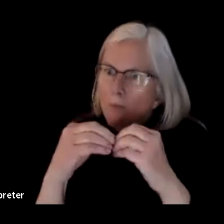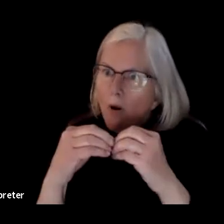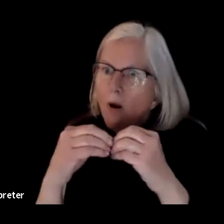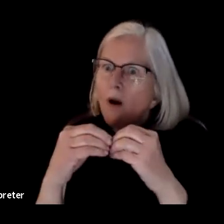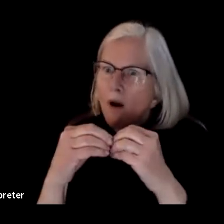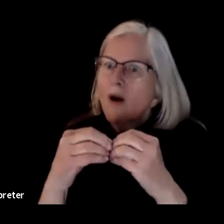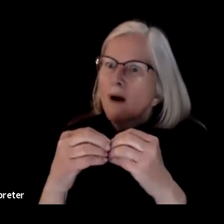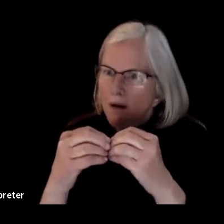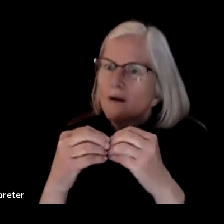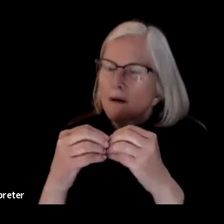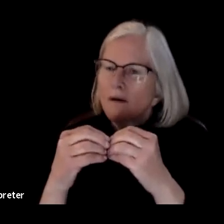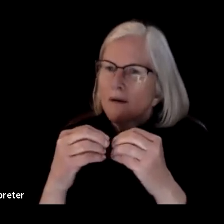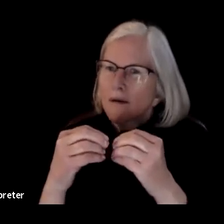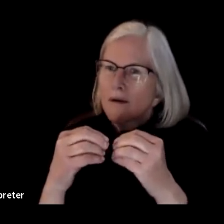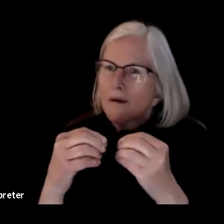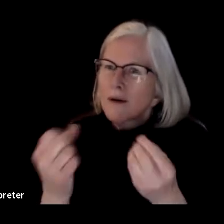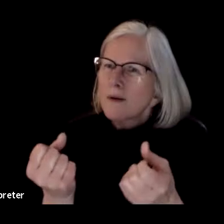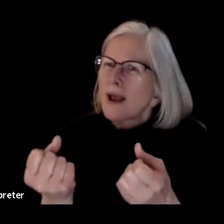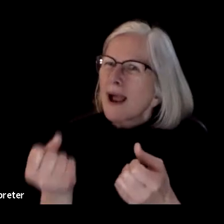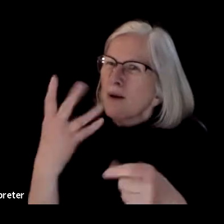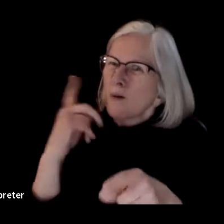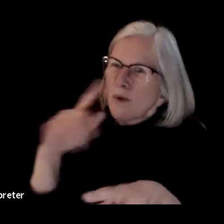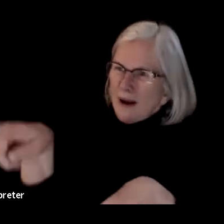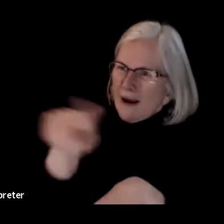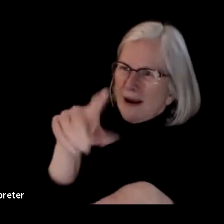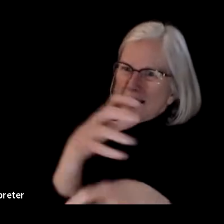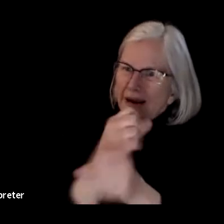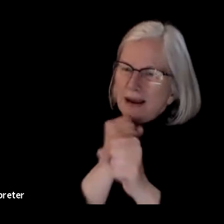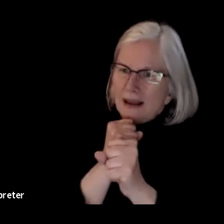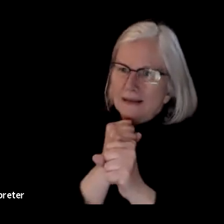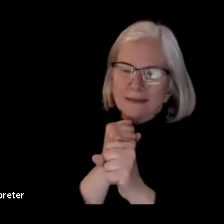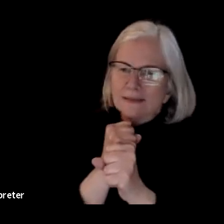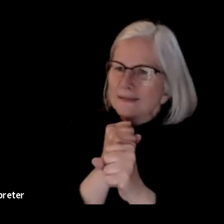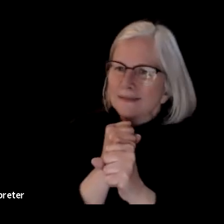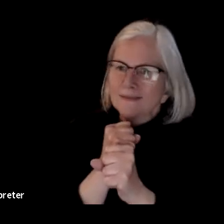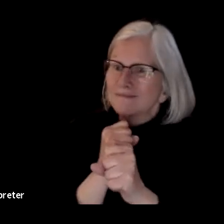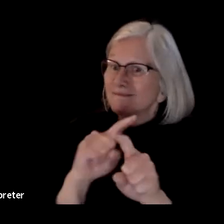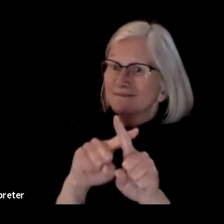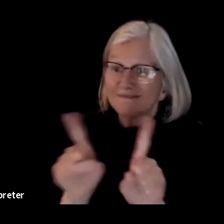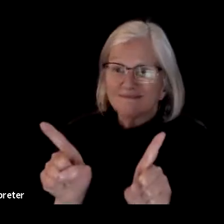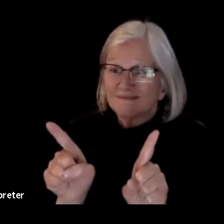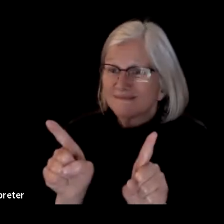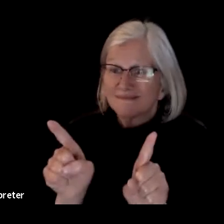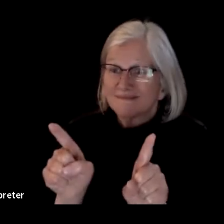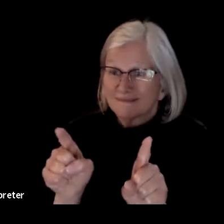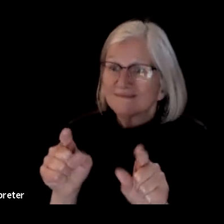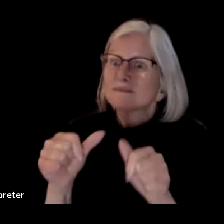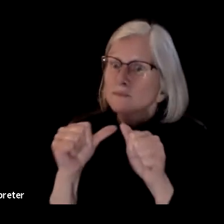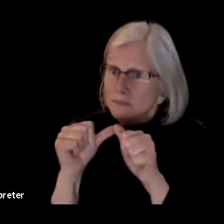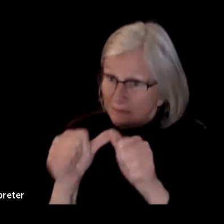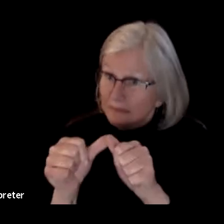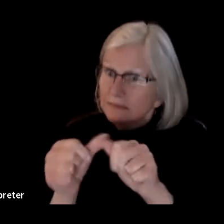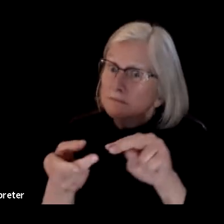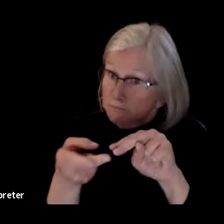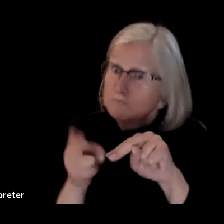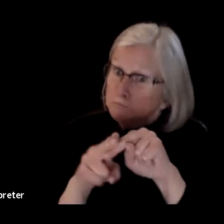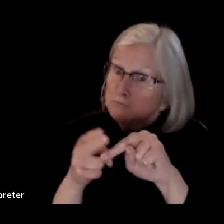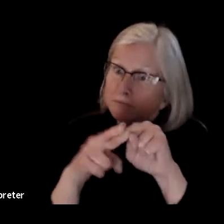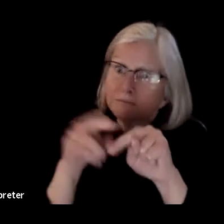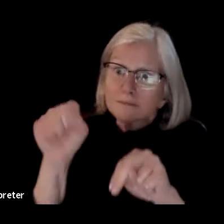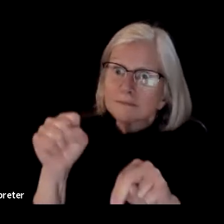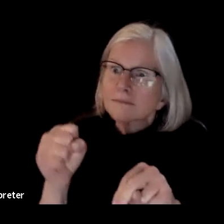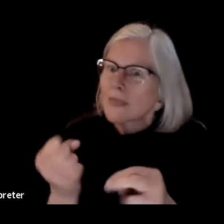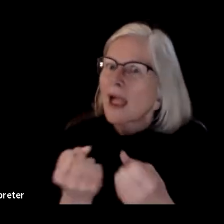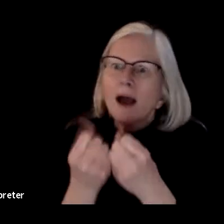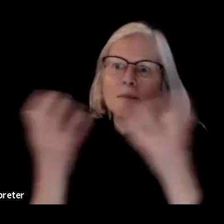state will receive. But as I said, we have continued to get increases in our allocations. And certainly for the